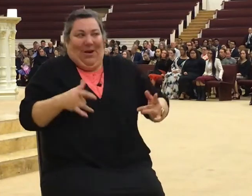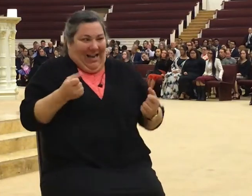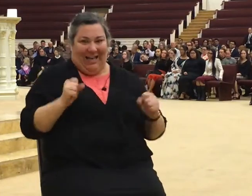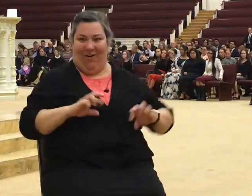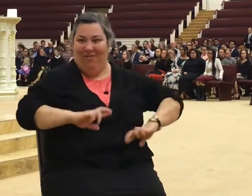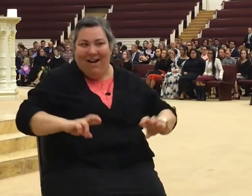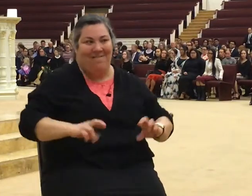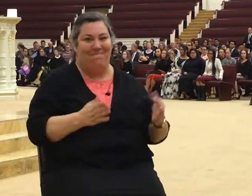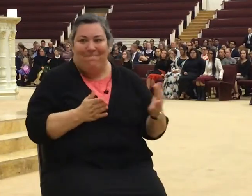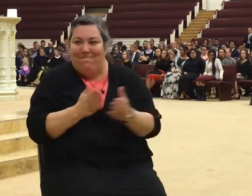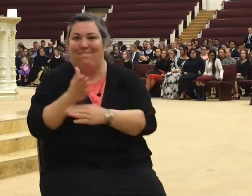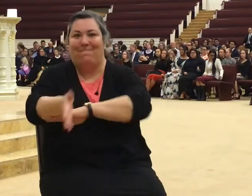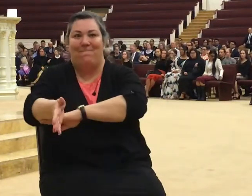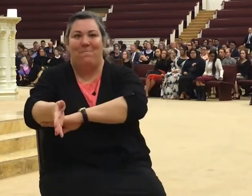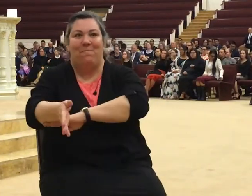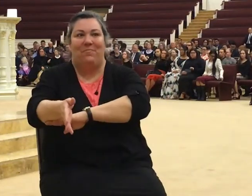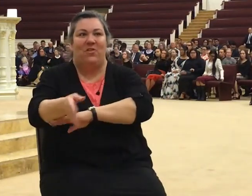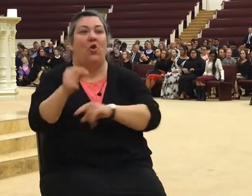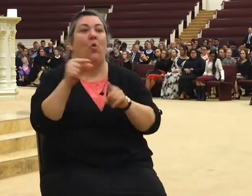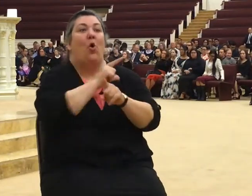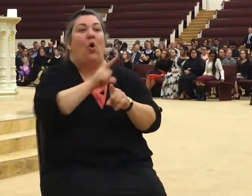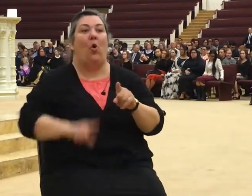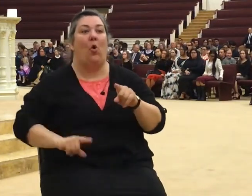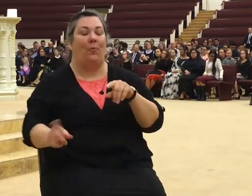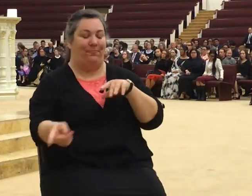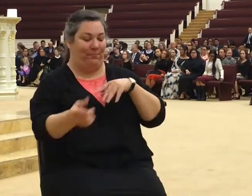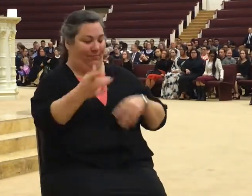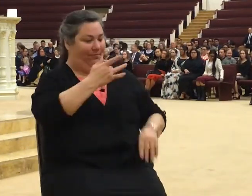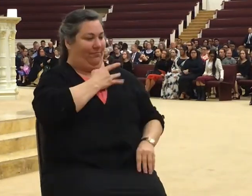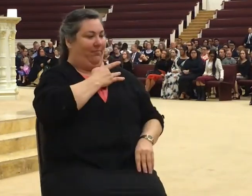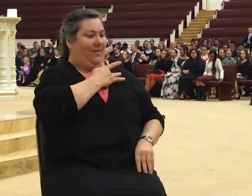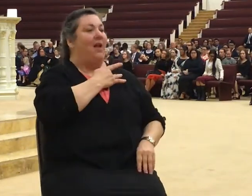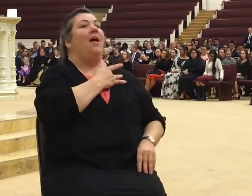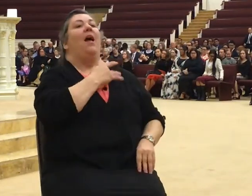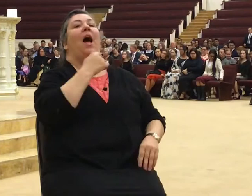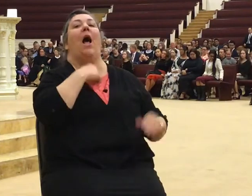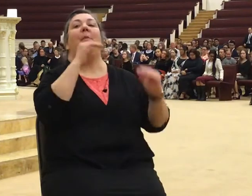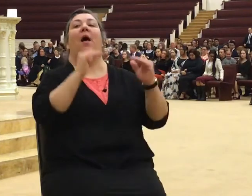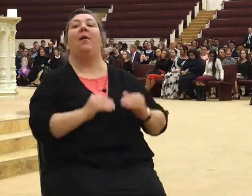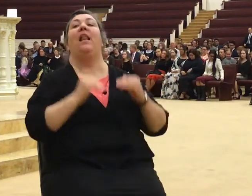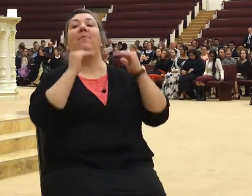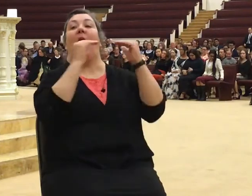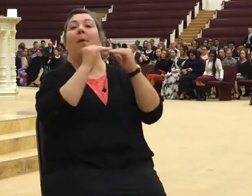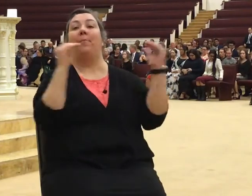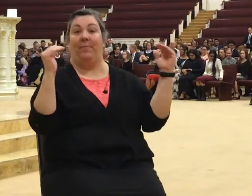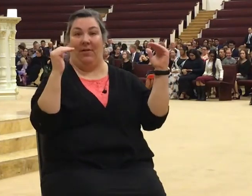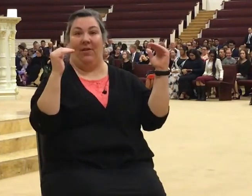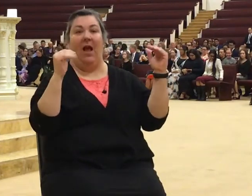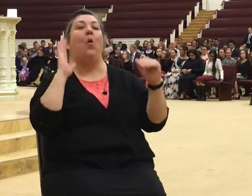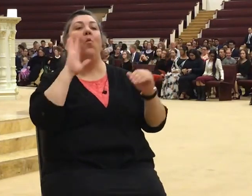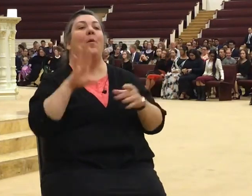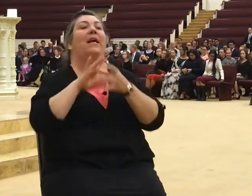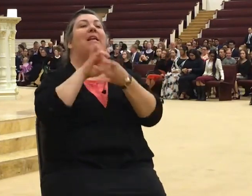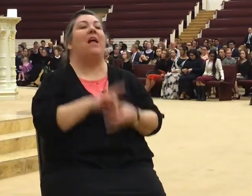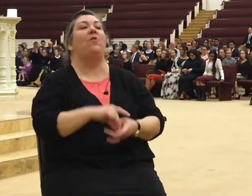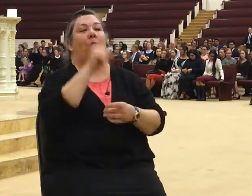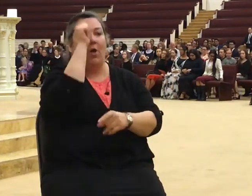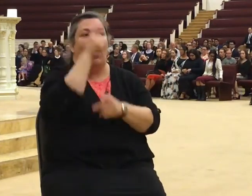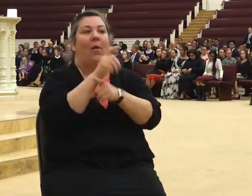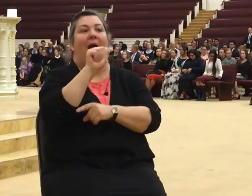So he's got this word, and now the word of the Lord comes to him, and I'm going to bring in another dimension. It's going to tie in with what Brother Adams is going to be preaching on Tuesday